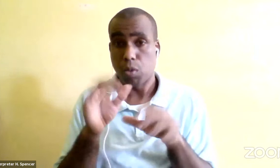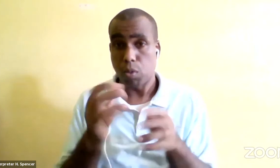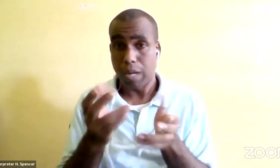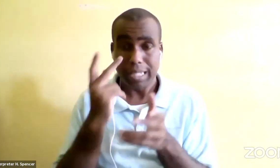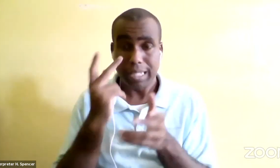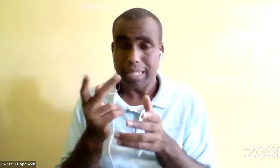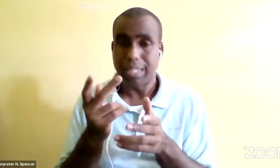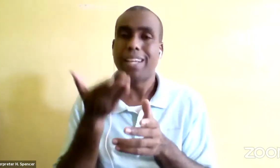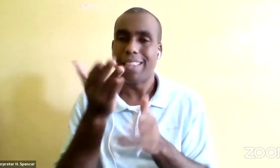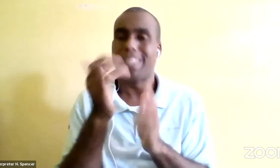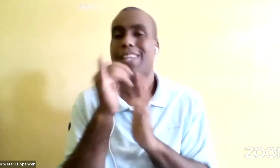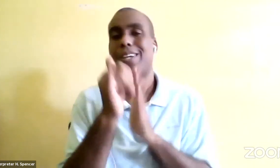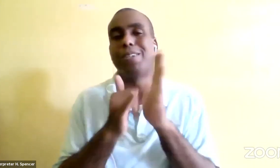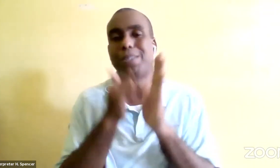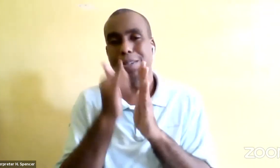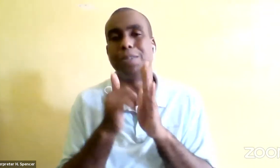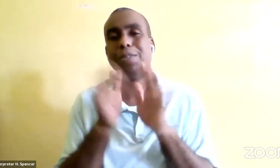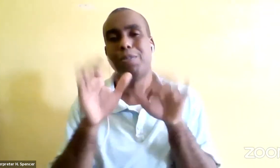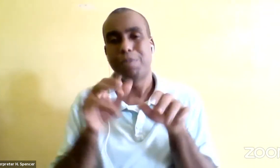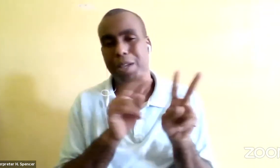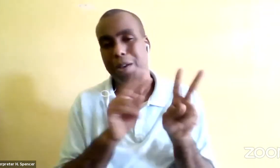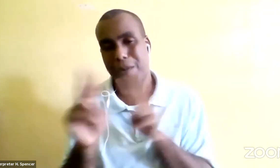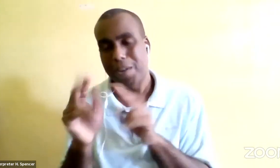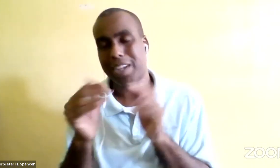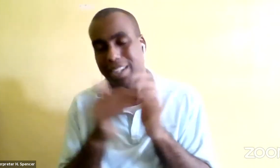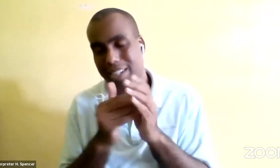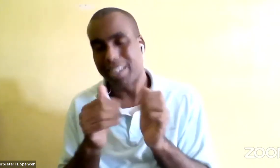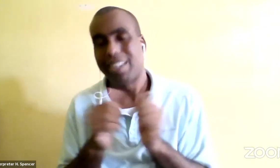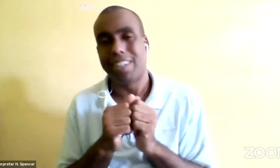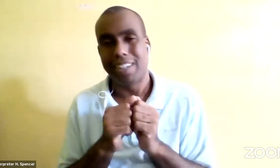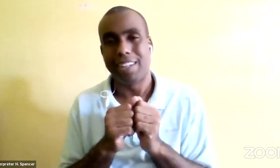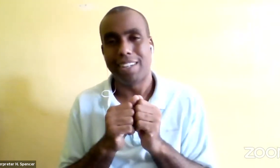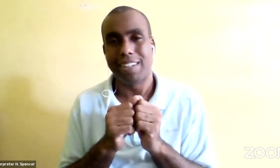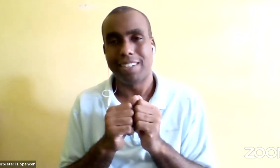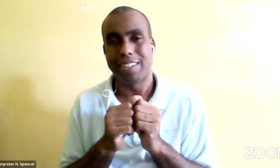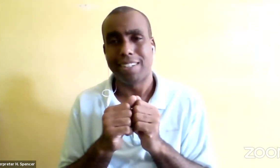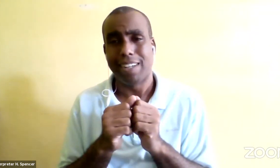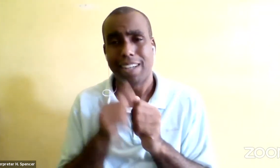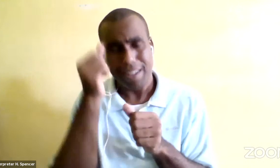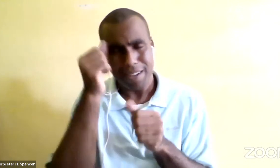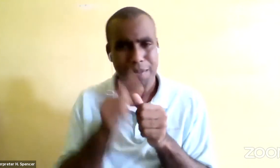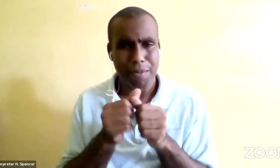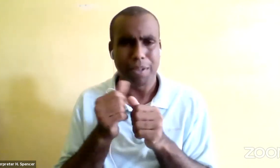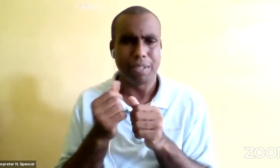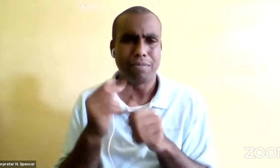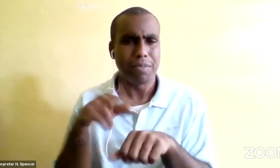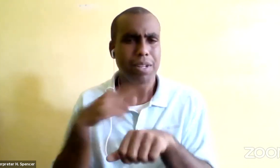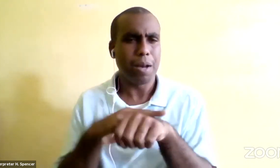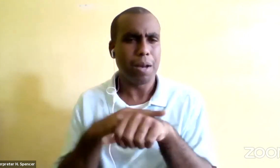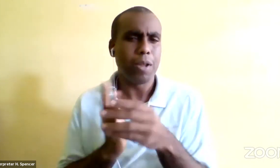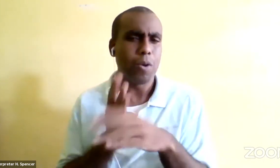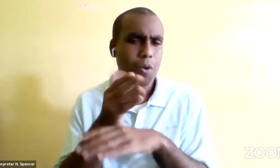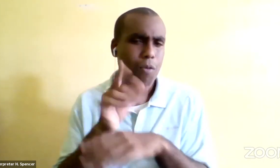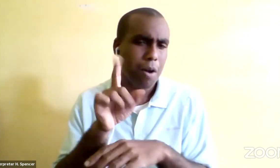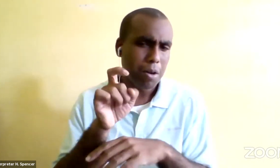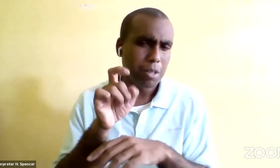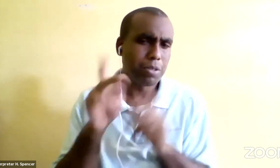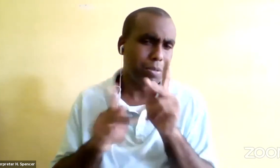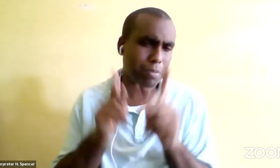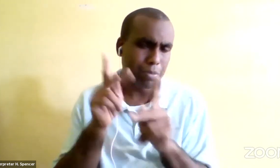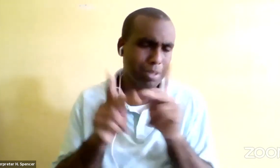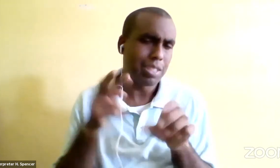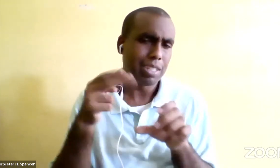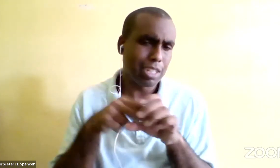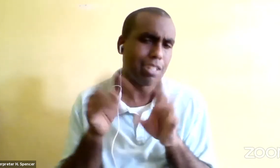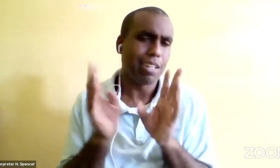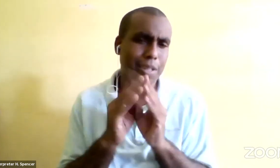And if for some reason we go beyond 100, because I only have 100 persons, everybody who goes after the 100 will clearly have to